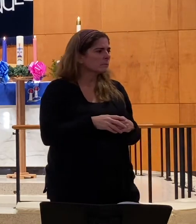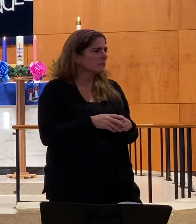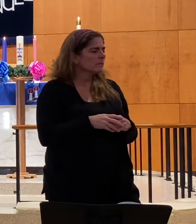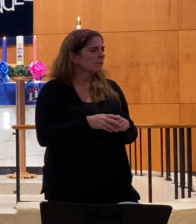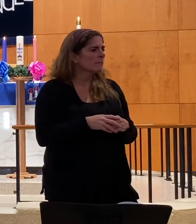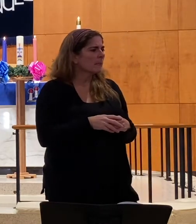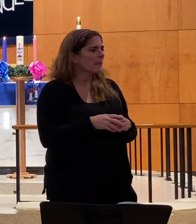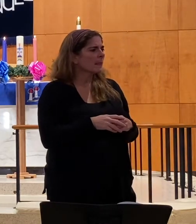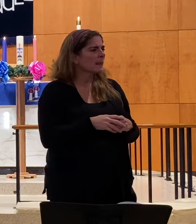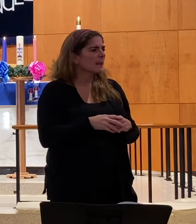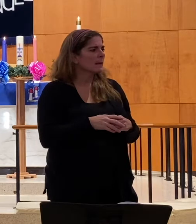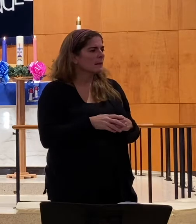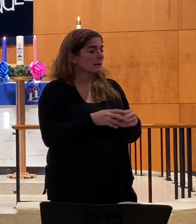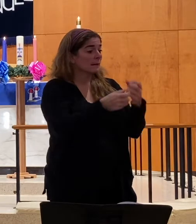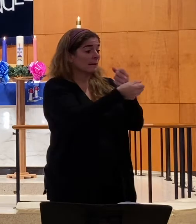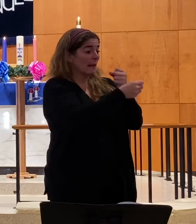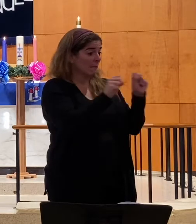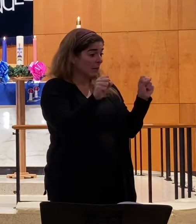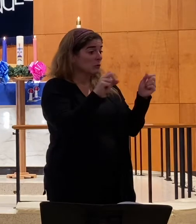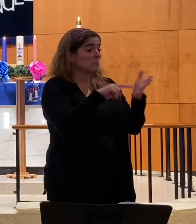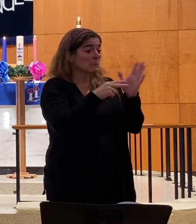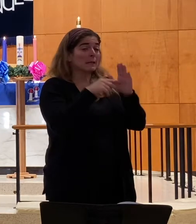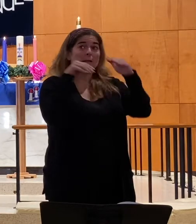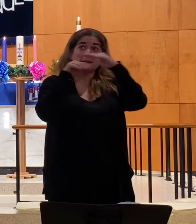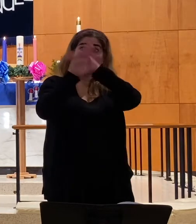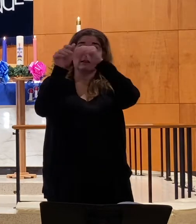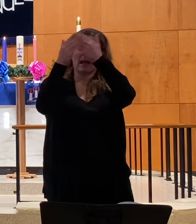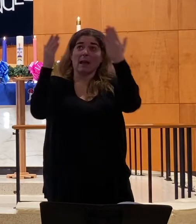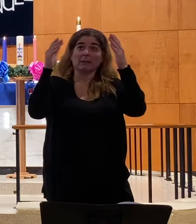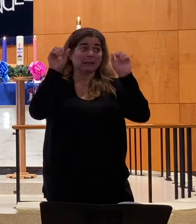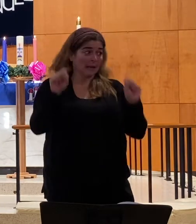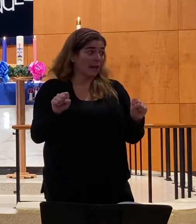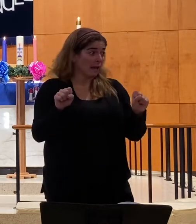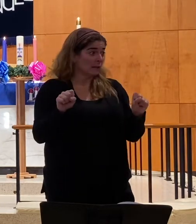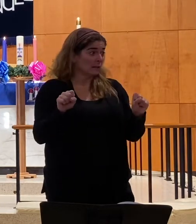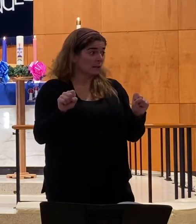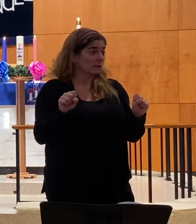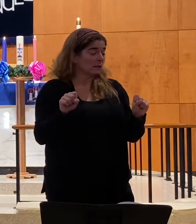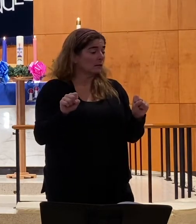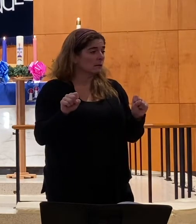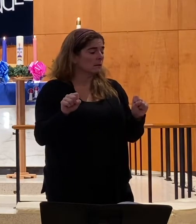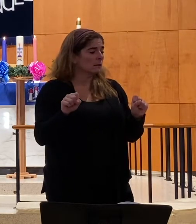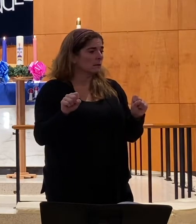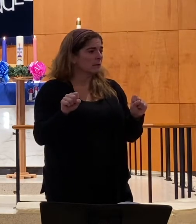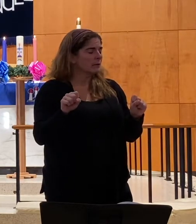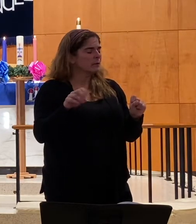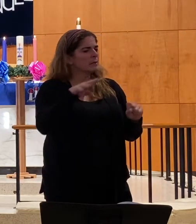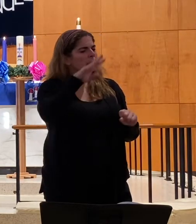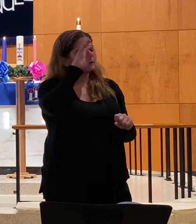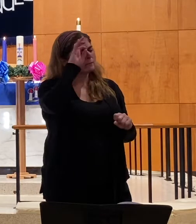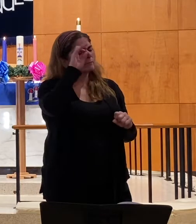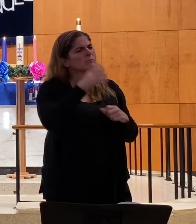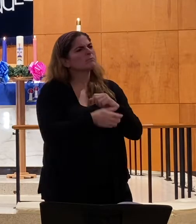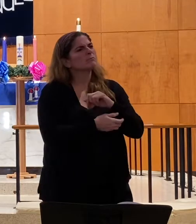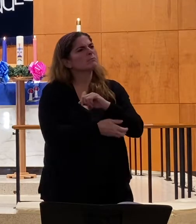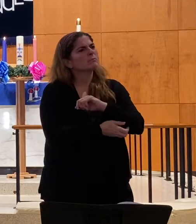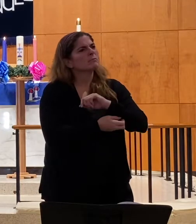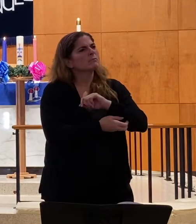terms of getting into heaven. And then such thinking inevitably leads to us to see